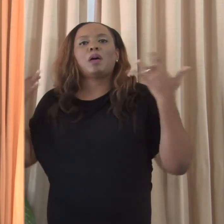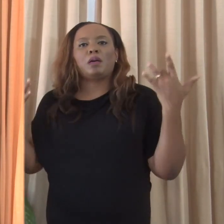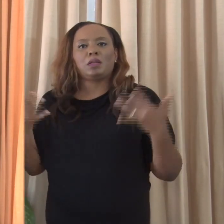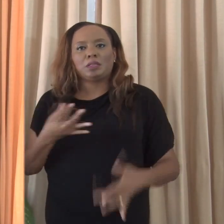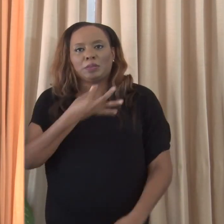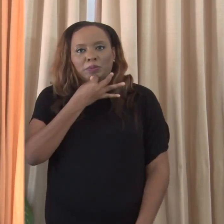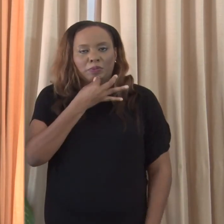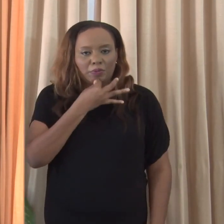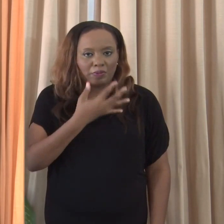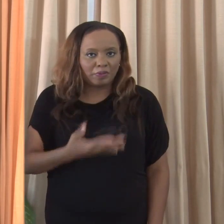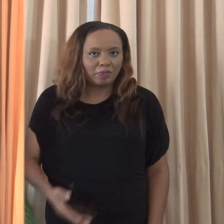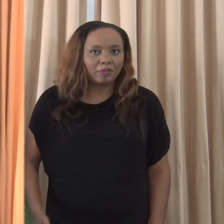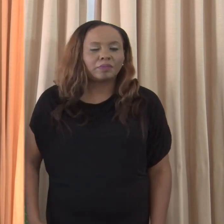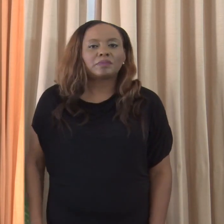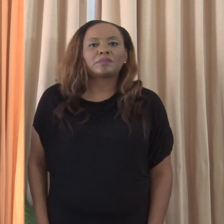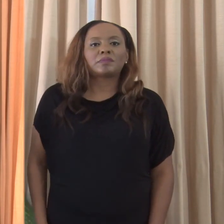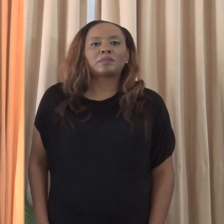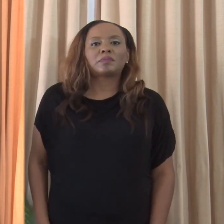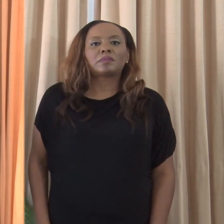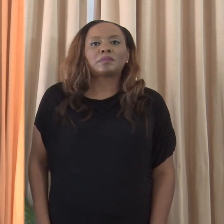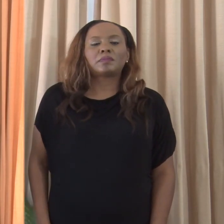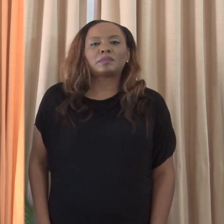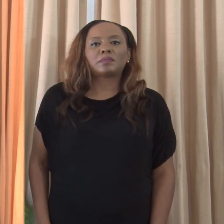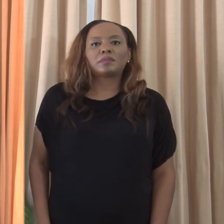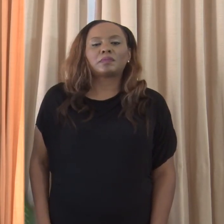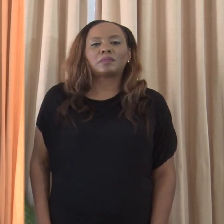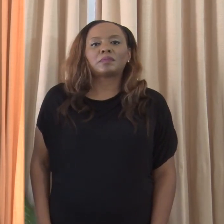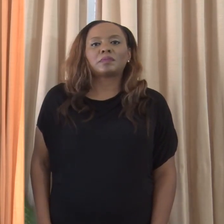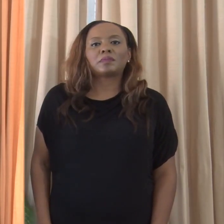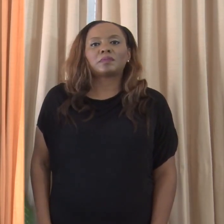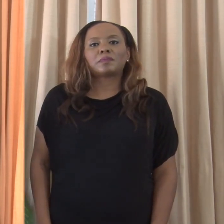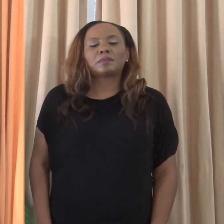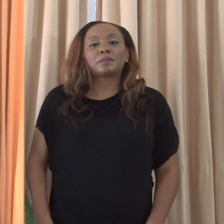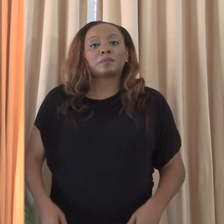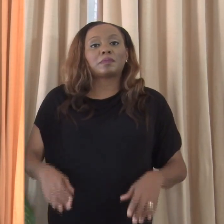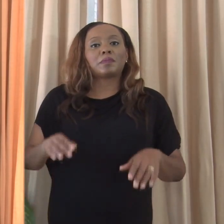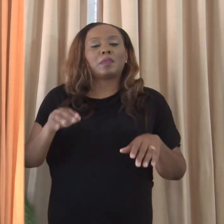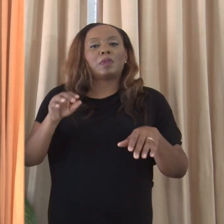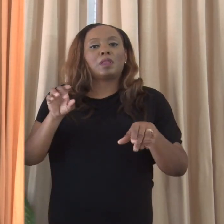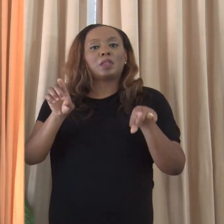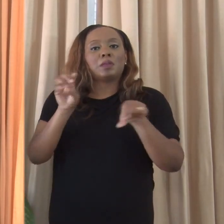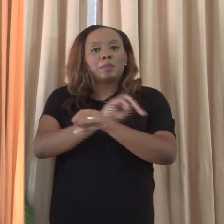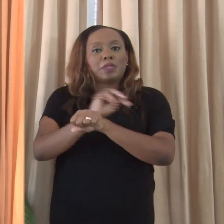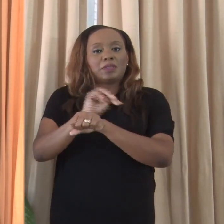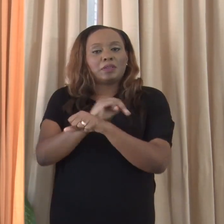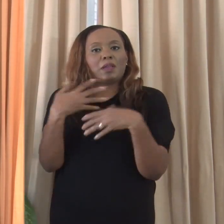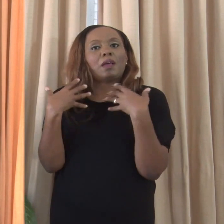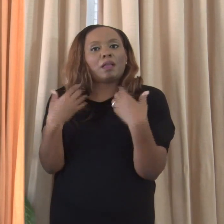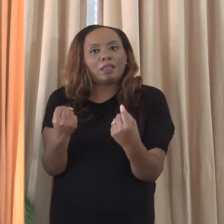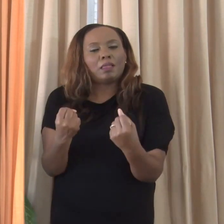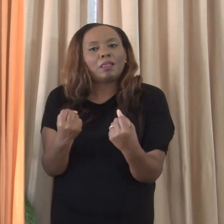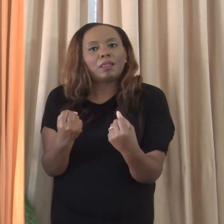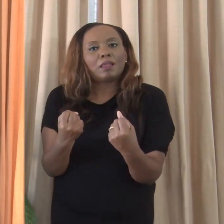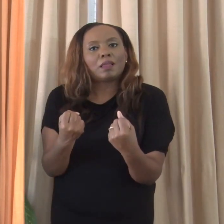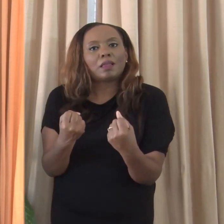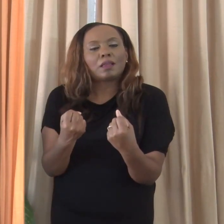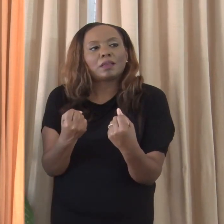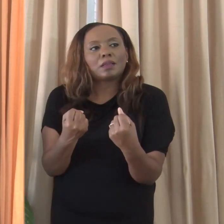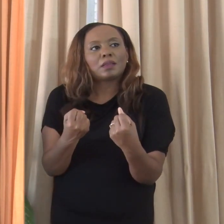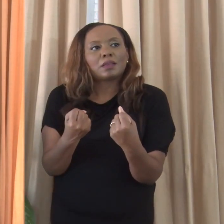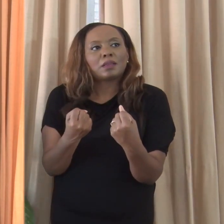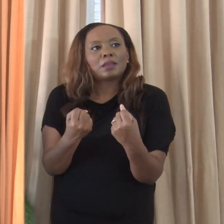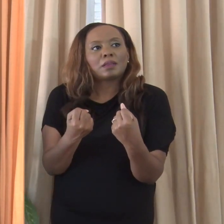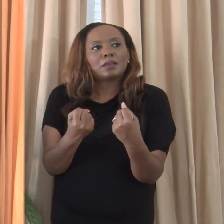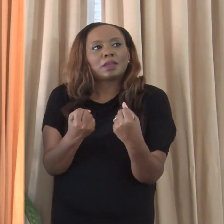addition to that, I do know for a fact that the Ministry of Health, for example, has itself also begun to compile